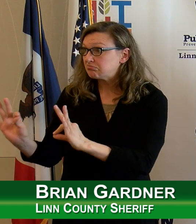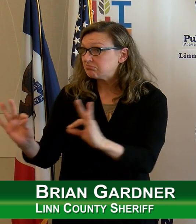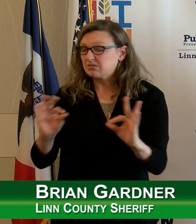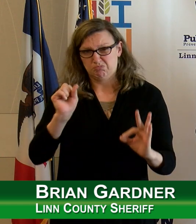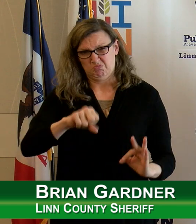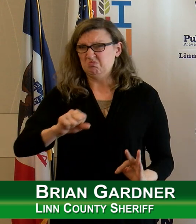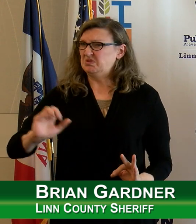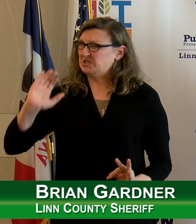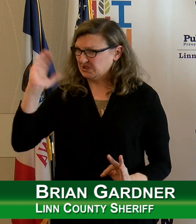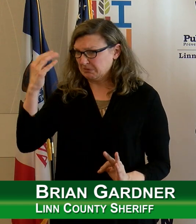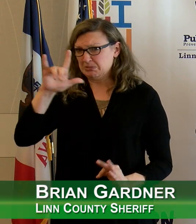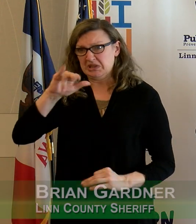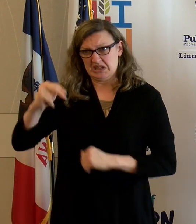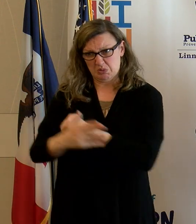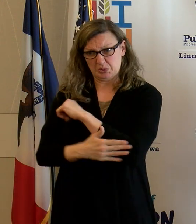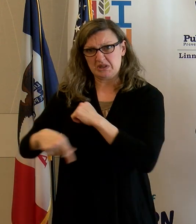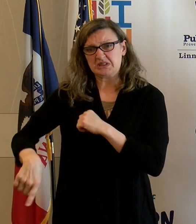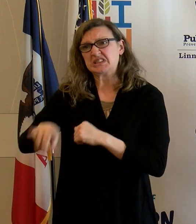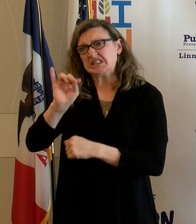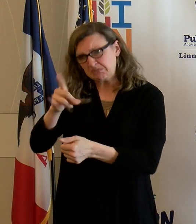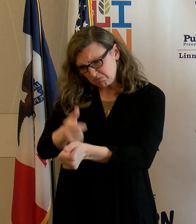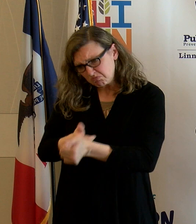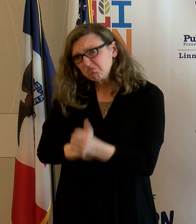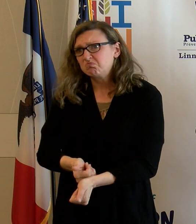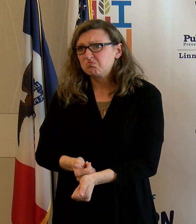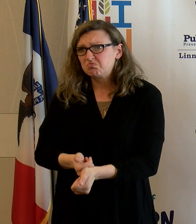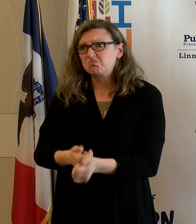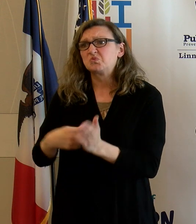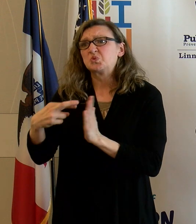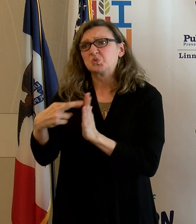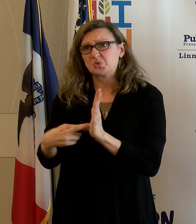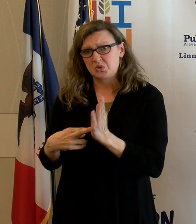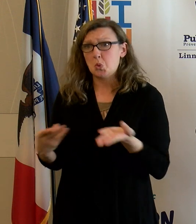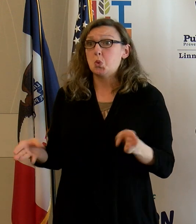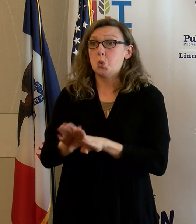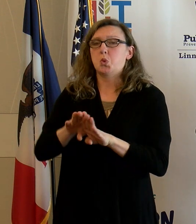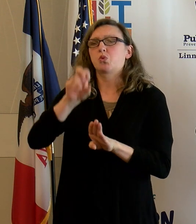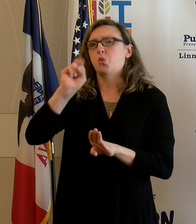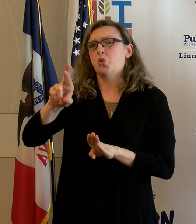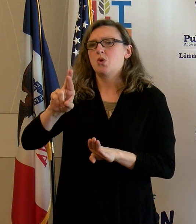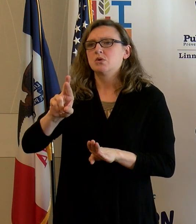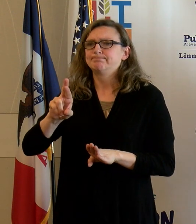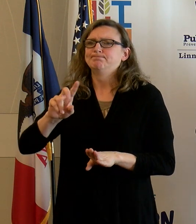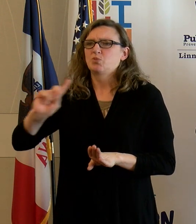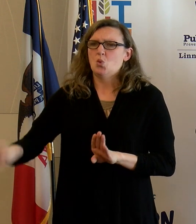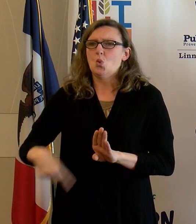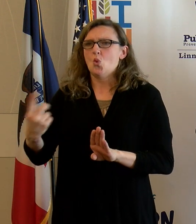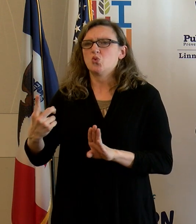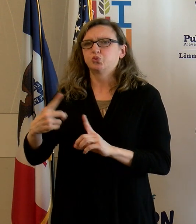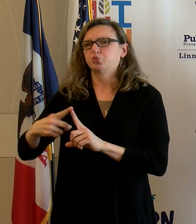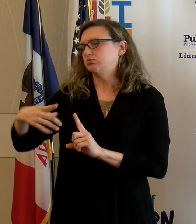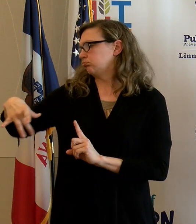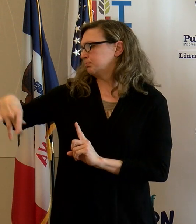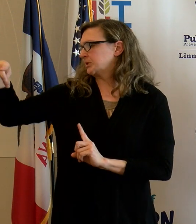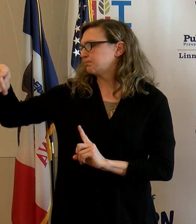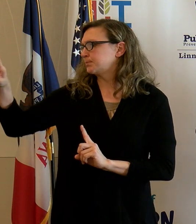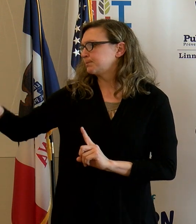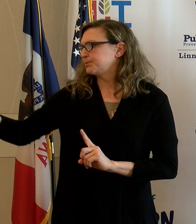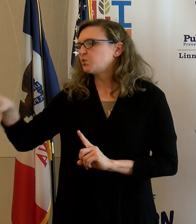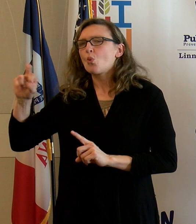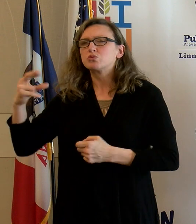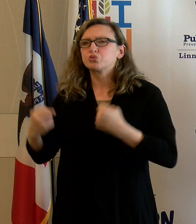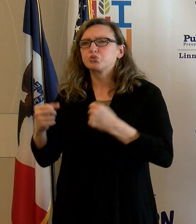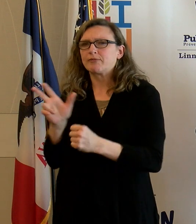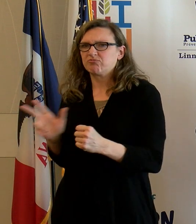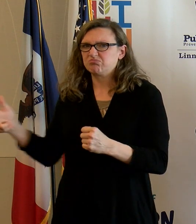governor's directive, and they are either closed for business as directed or they reducing to takeout or carry out only. I know of